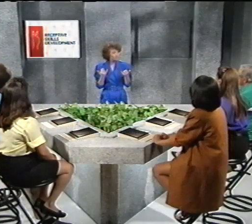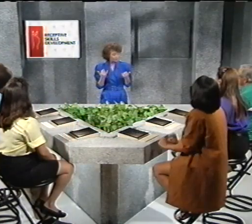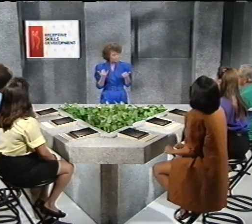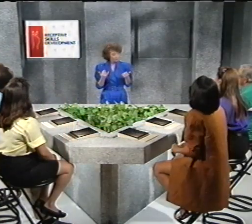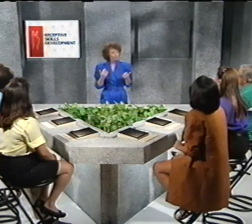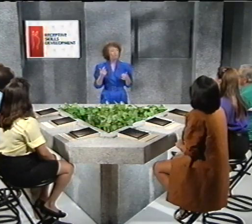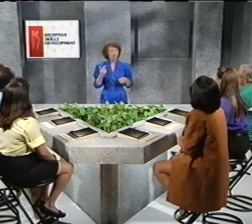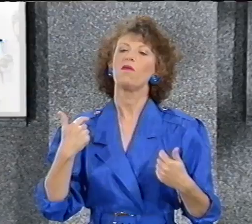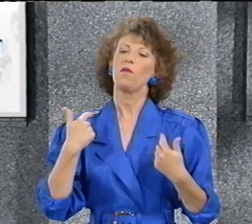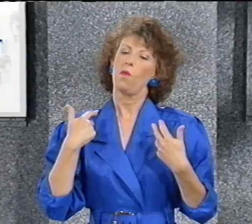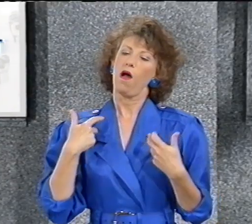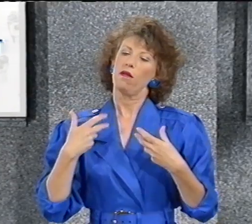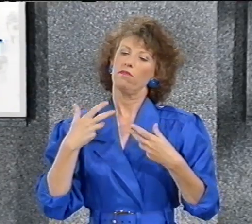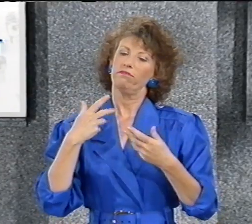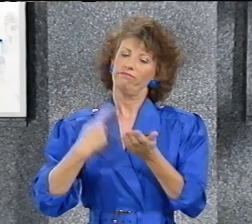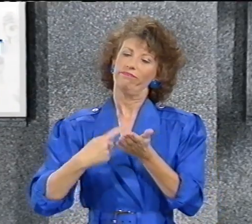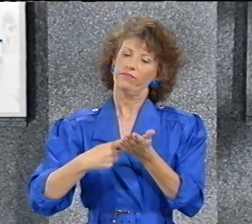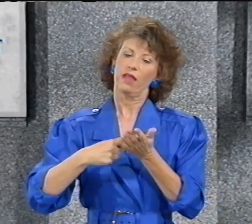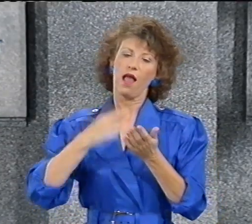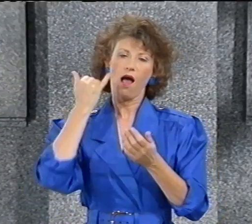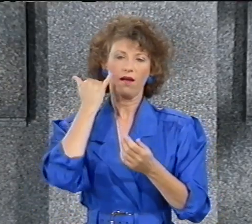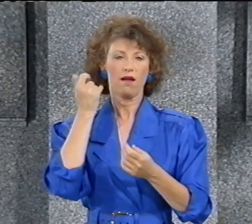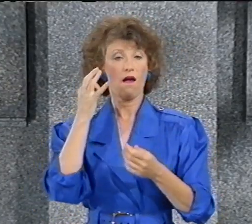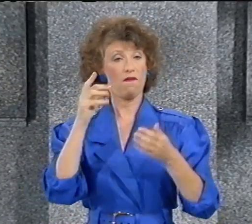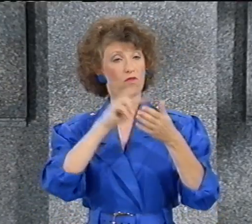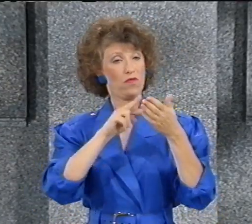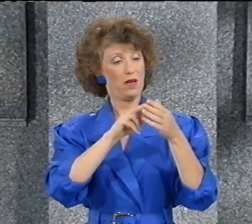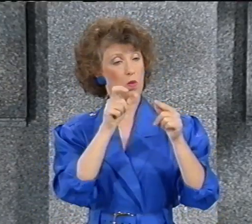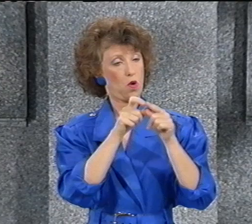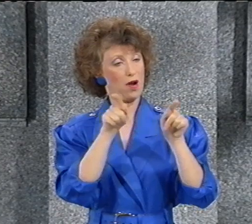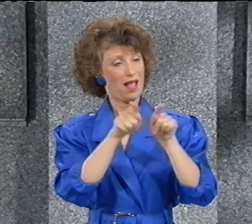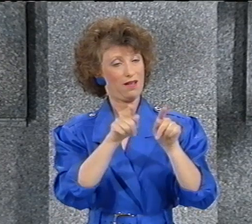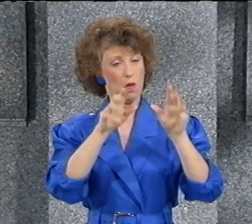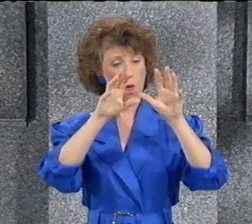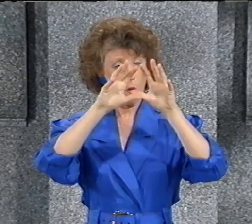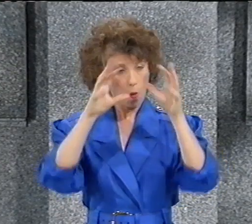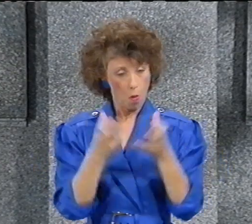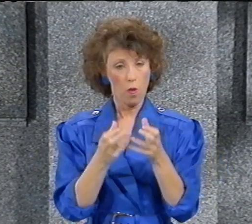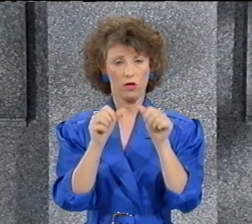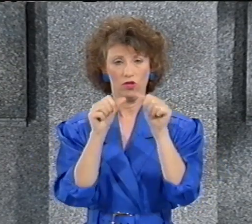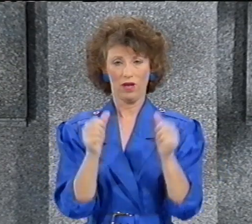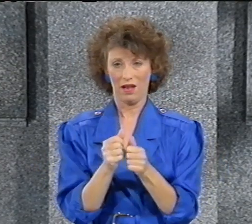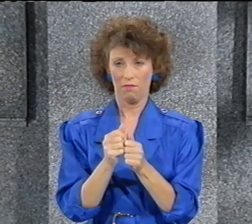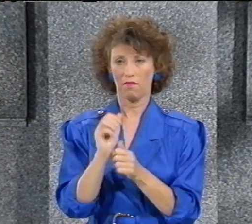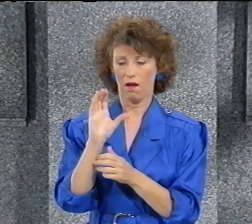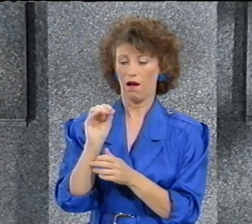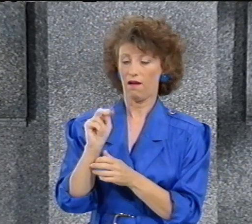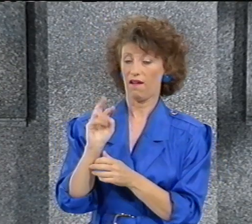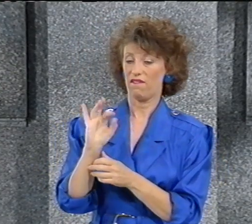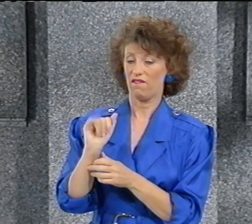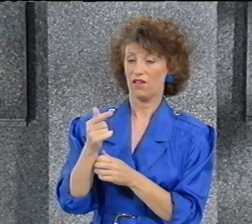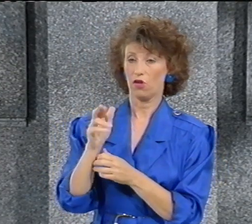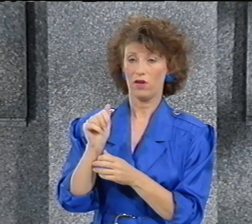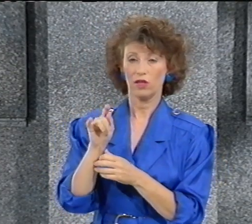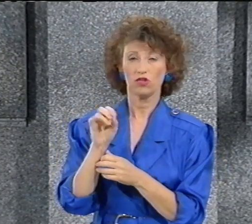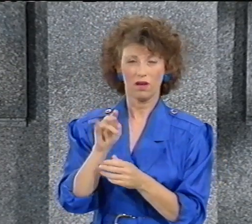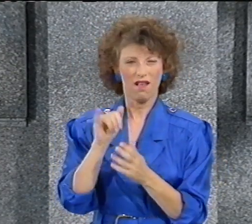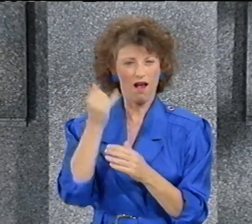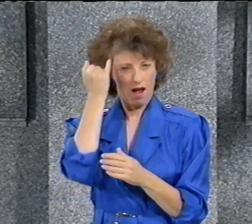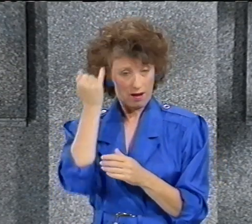Now I want to discuss the idea of reading words as whole units based on configuration, and the idea